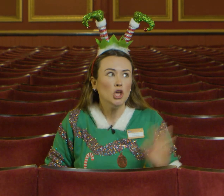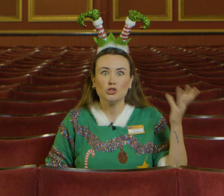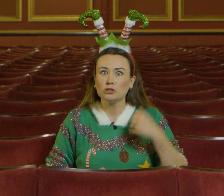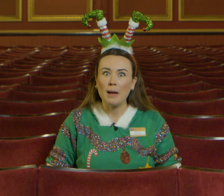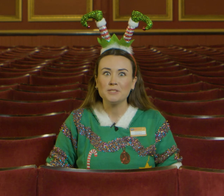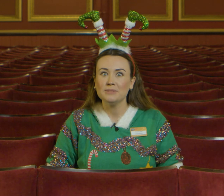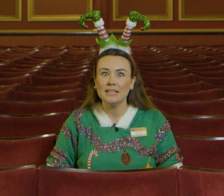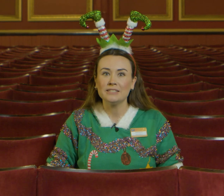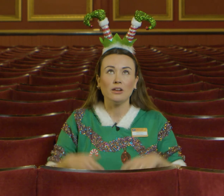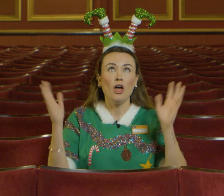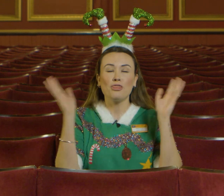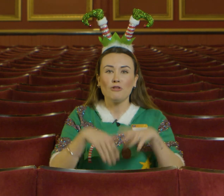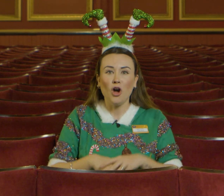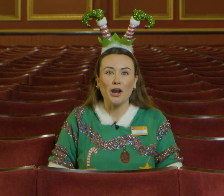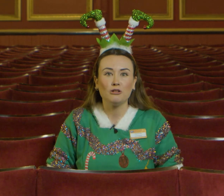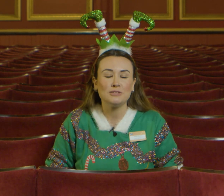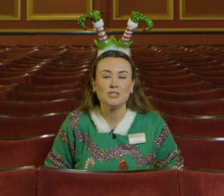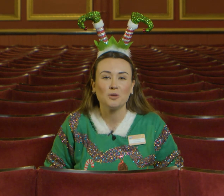So grab some tinsel, throw on a Christmas